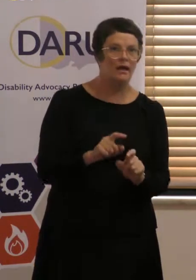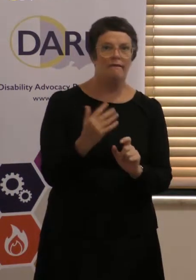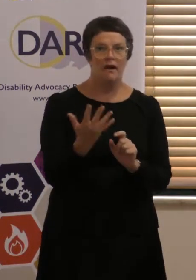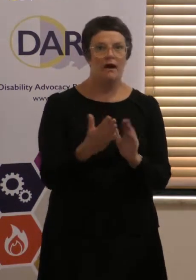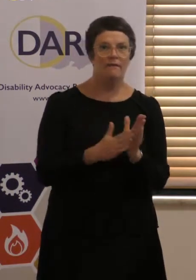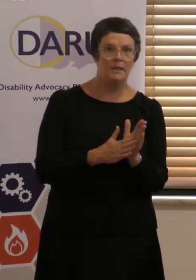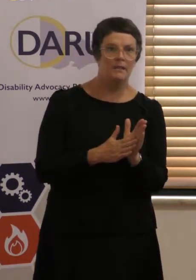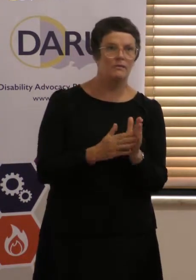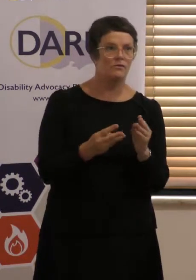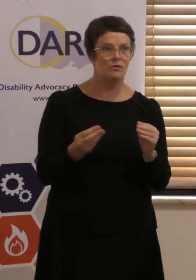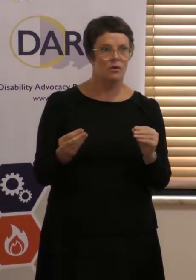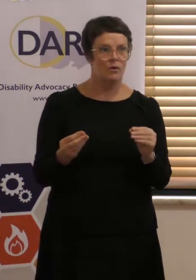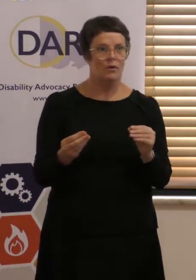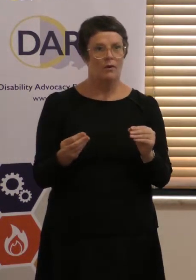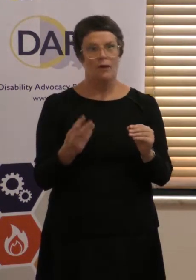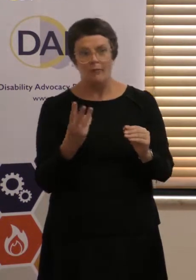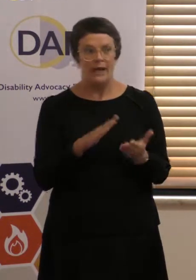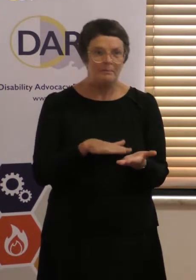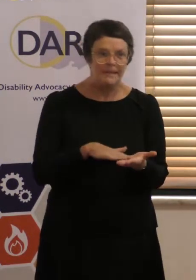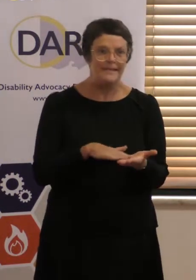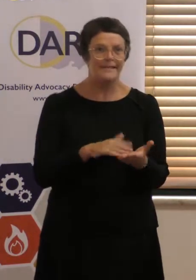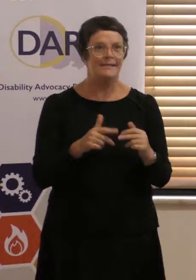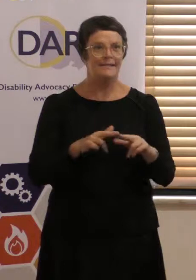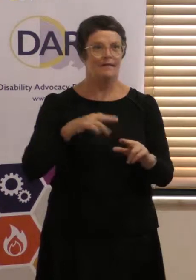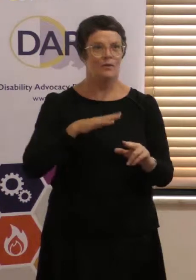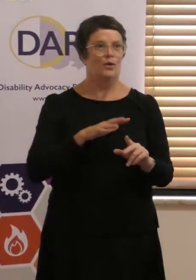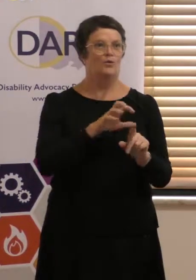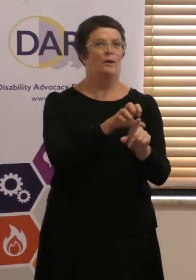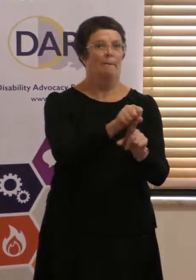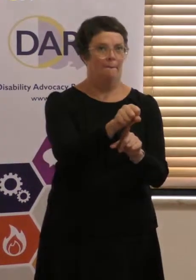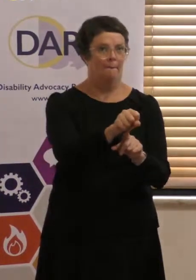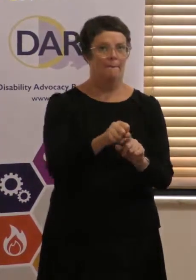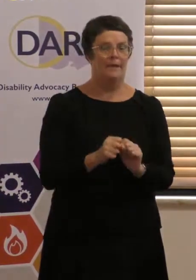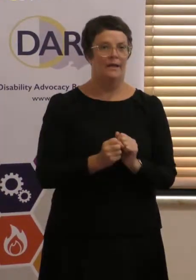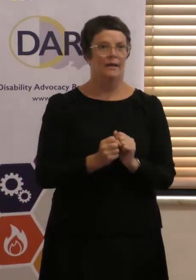so. 3 minutes, if you want to grab her in the break.